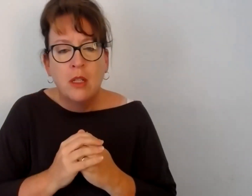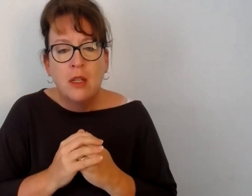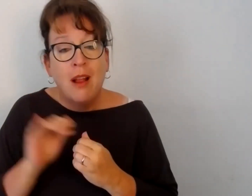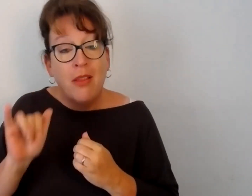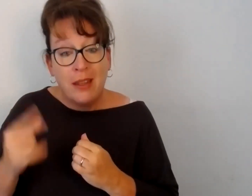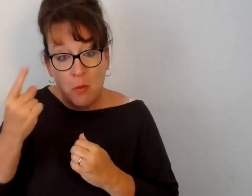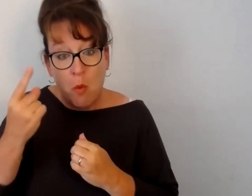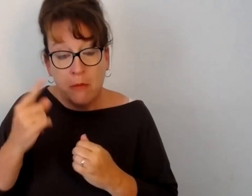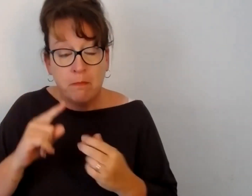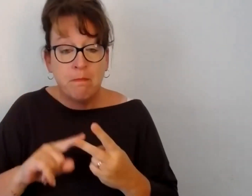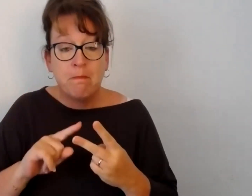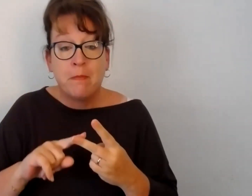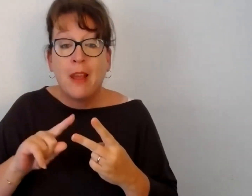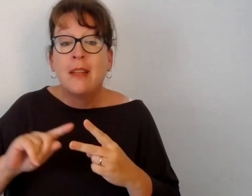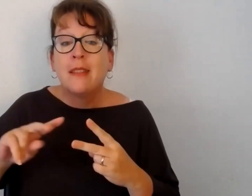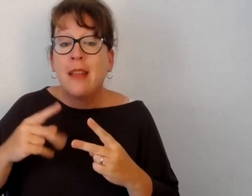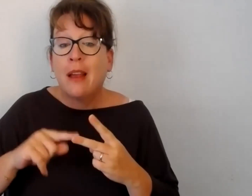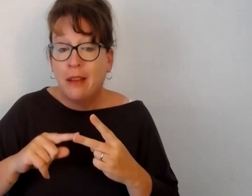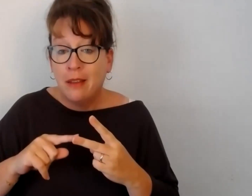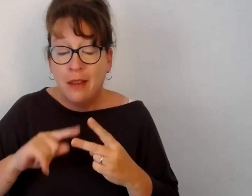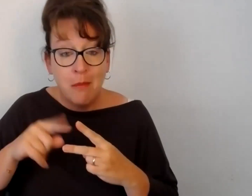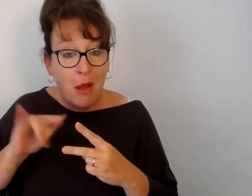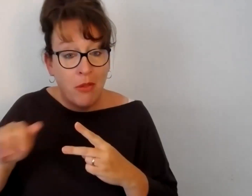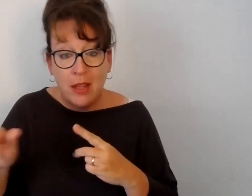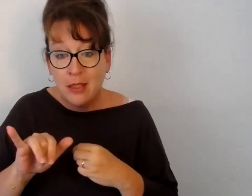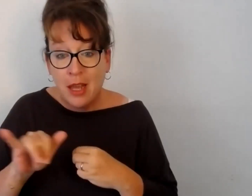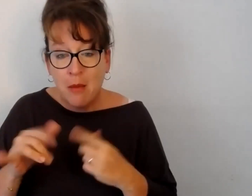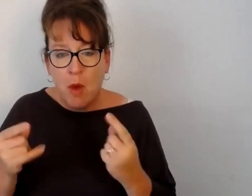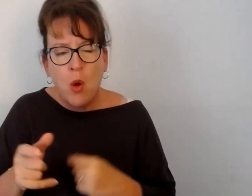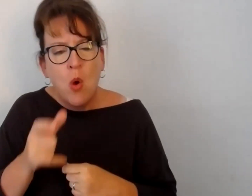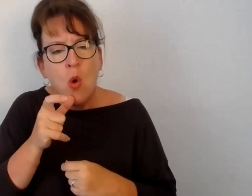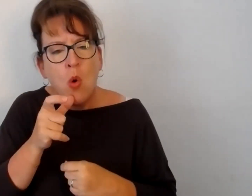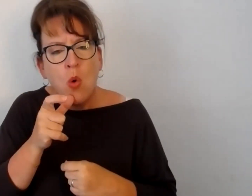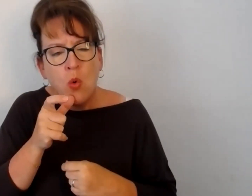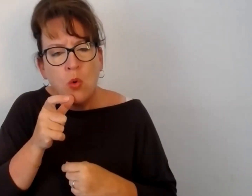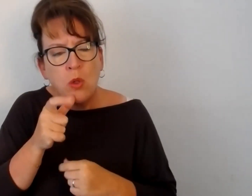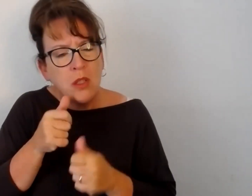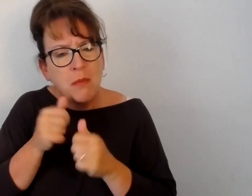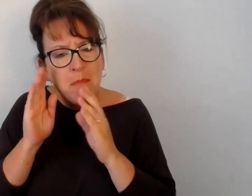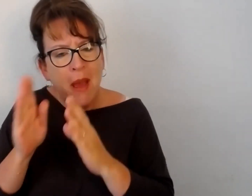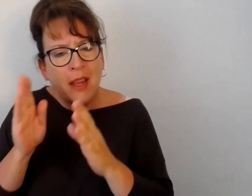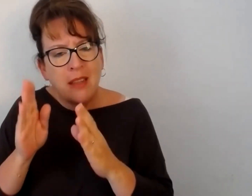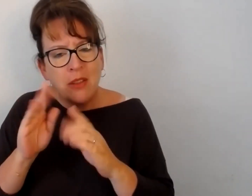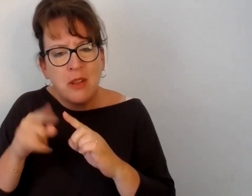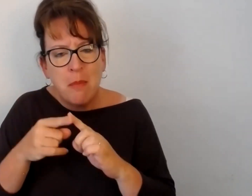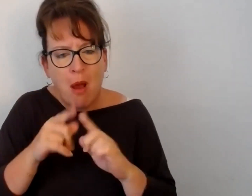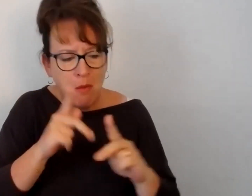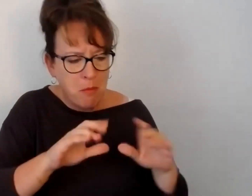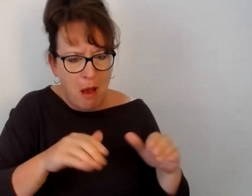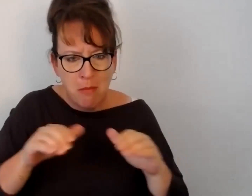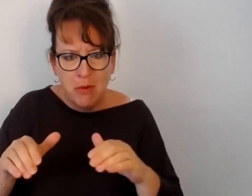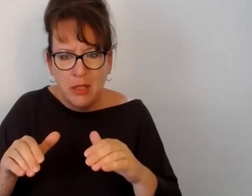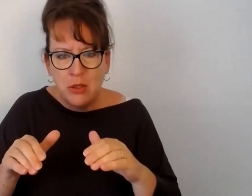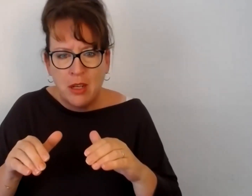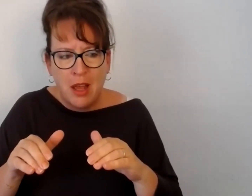So that's one question. And another question related around that is, who's paying attention to who is a population and looks at